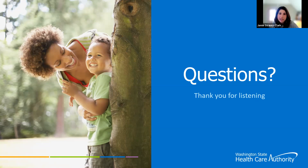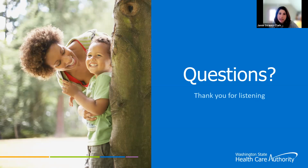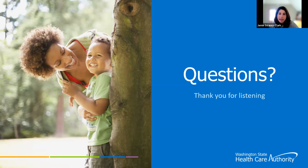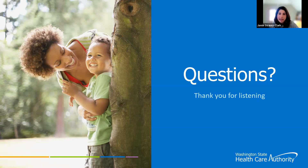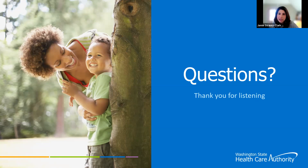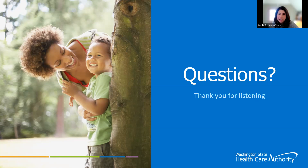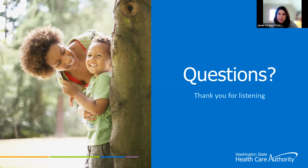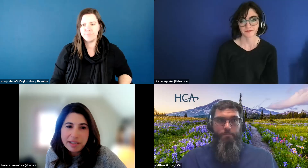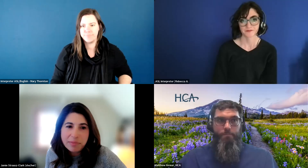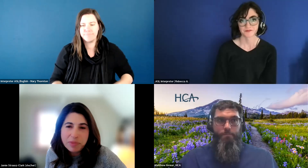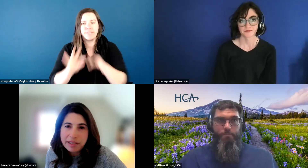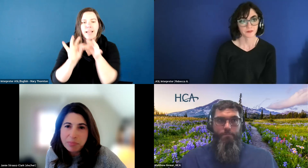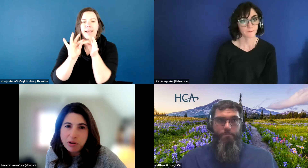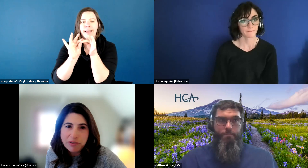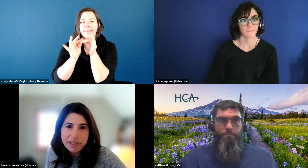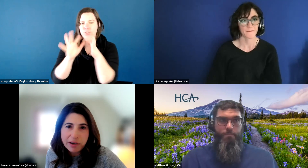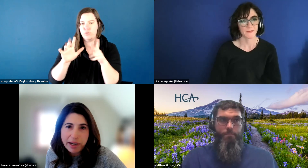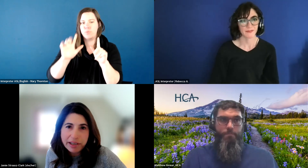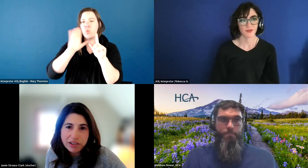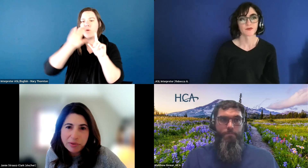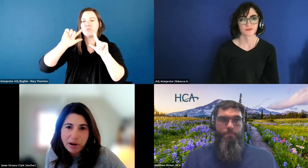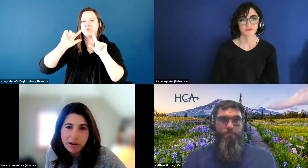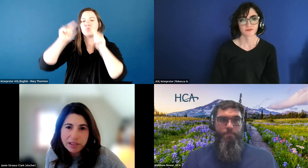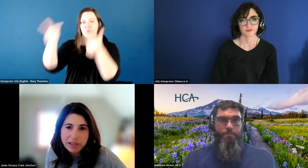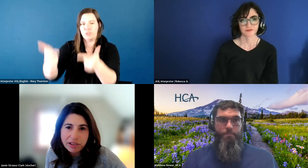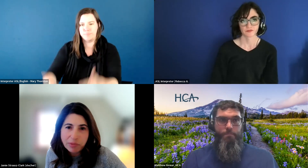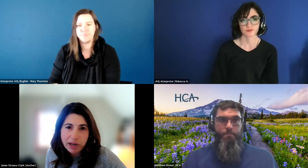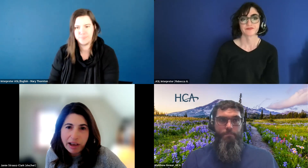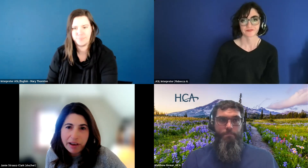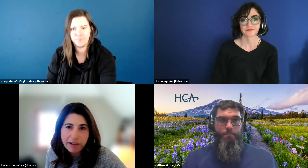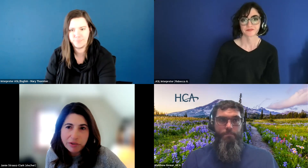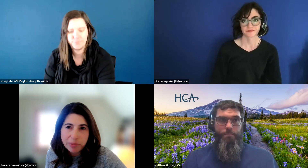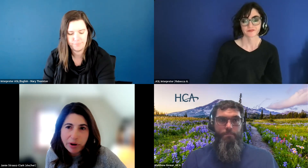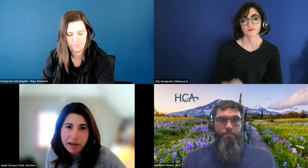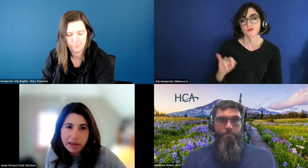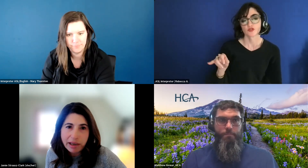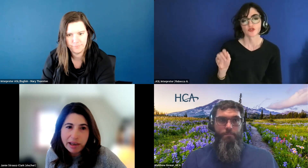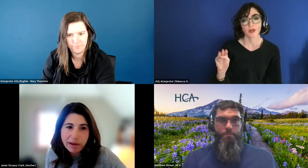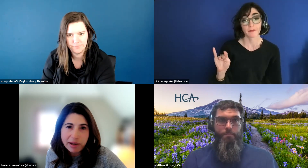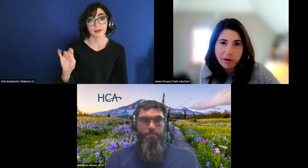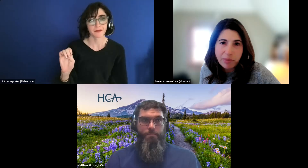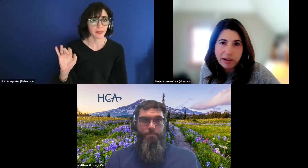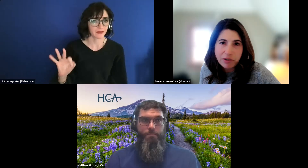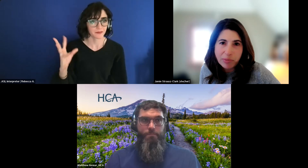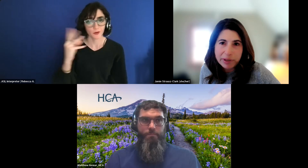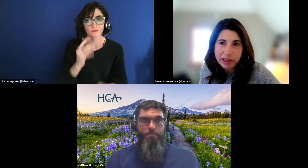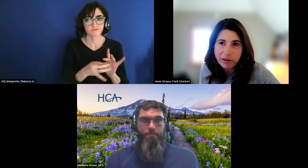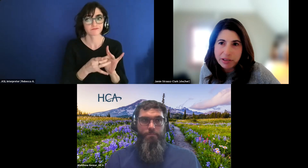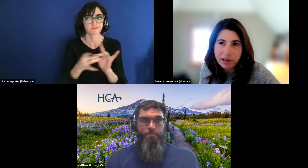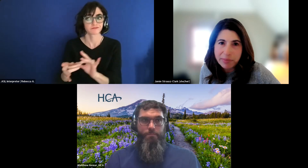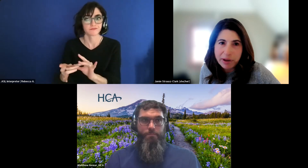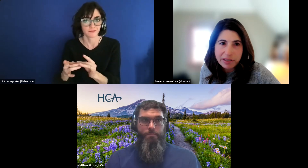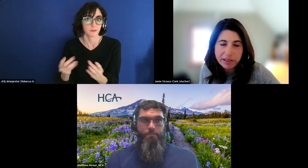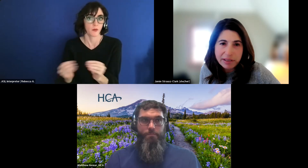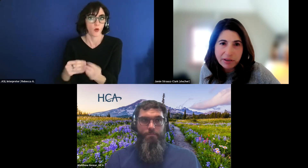Thank you, Jessica. And actually, that's a beautiful segue into our discussion we're going to have after the break. I know many of you are probably eager